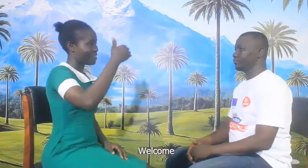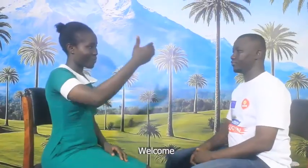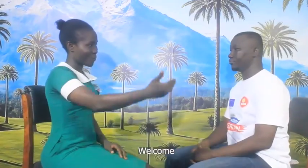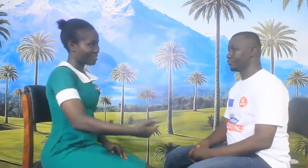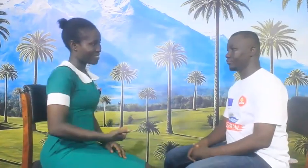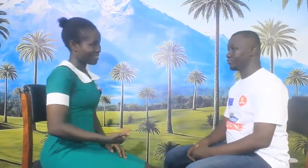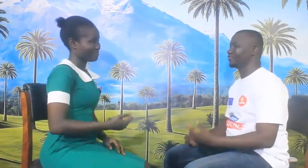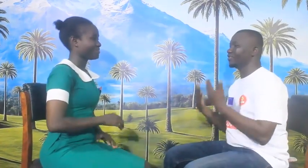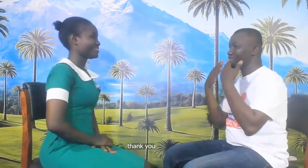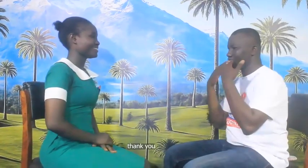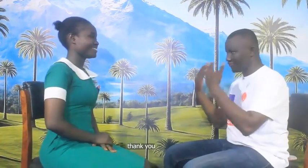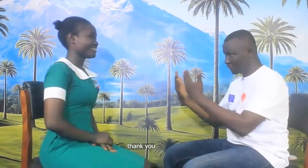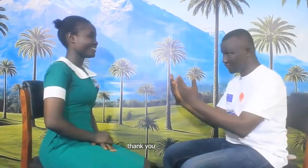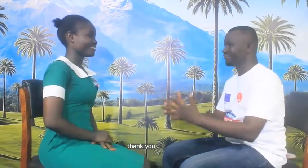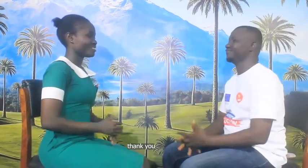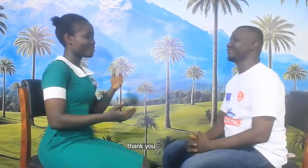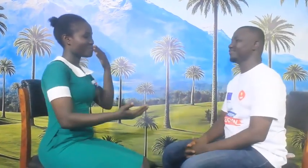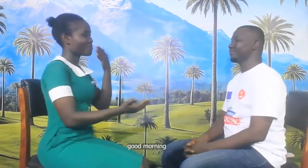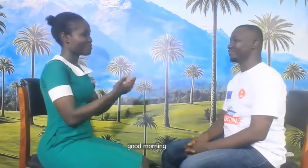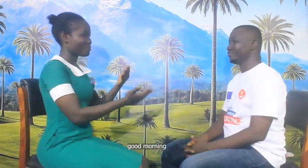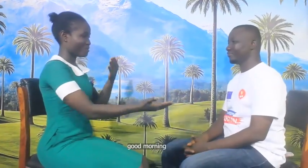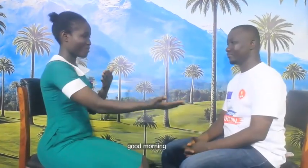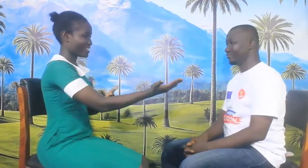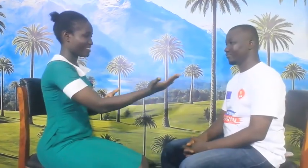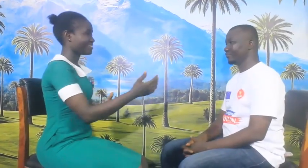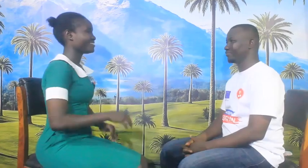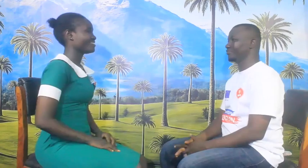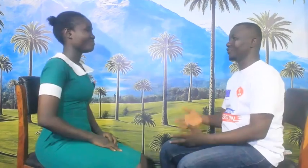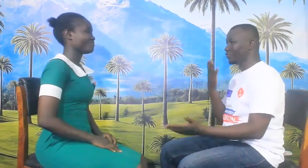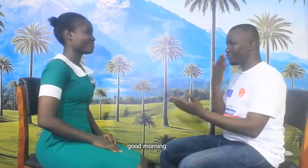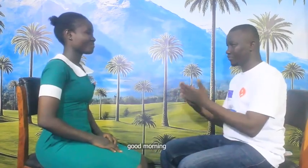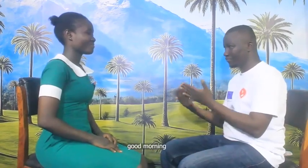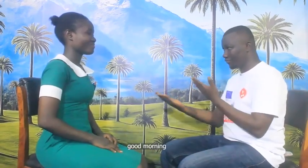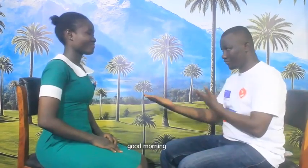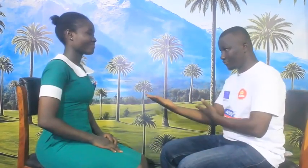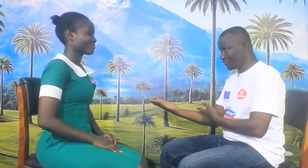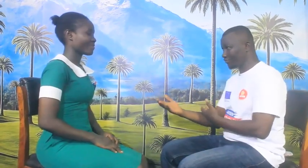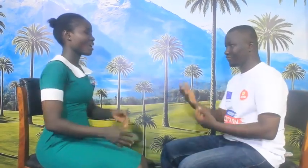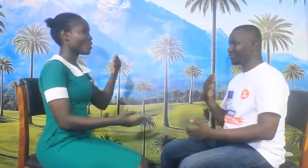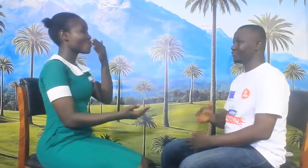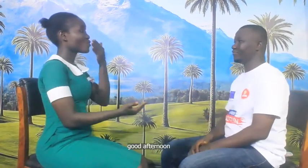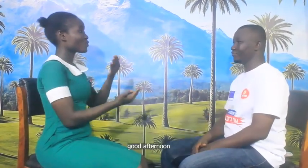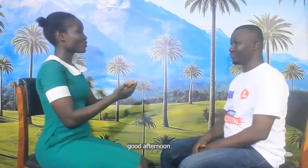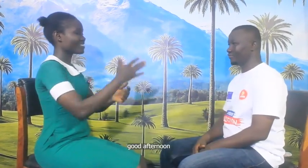Welcome. Thank you. Good morning. Good morning. Good